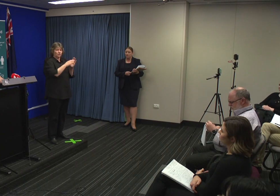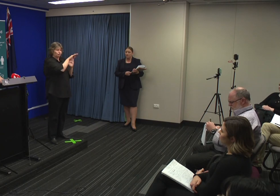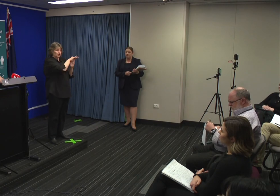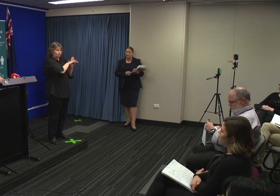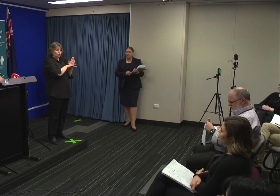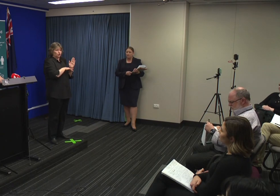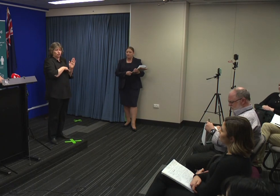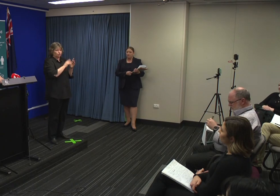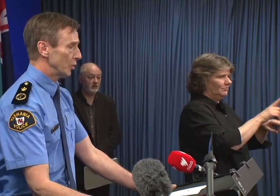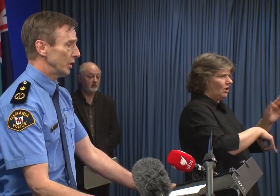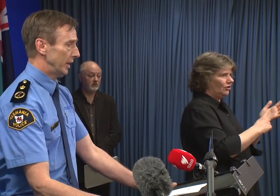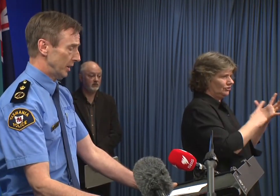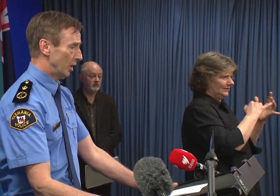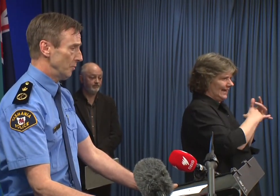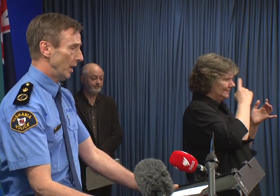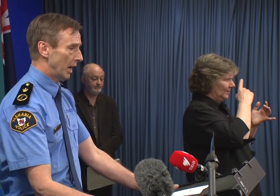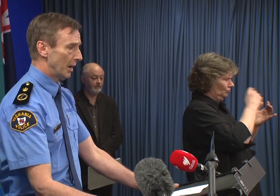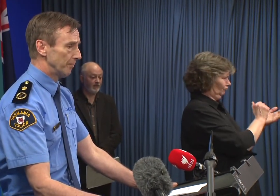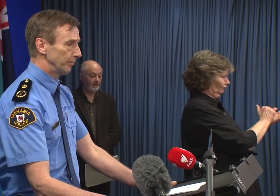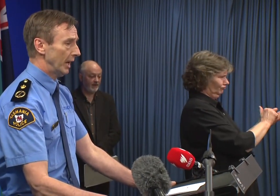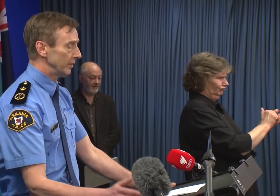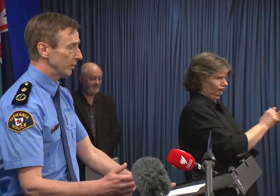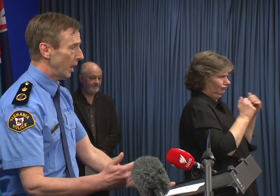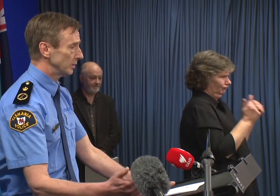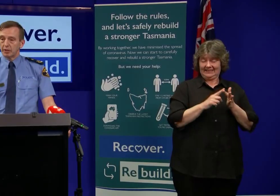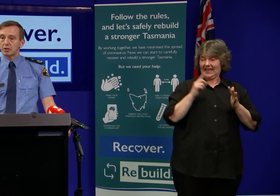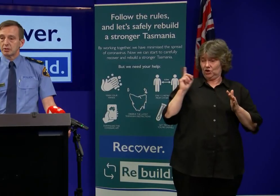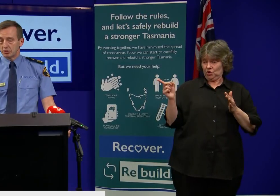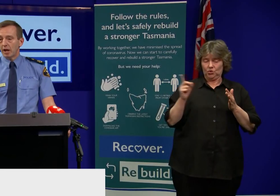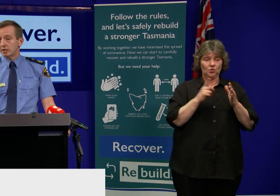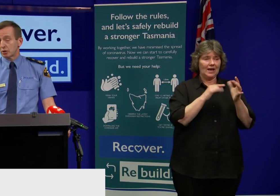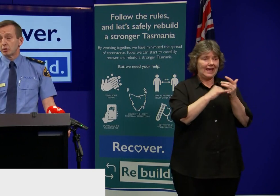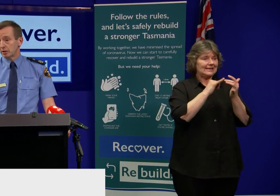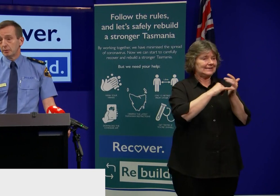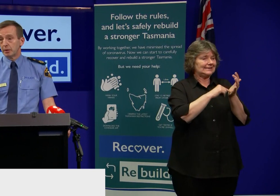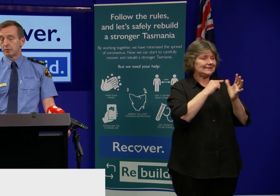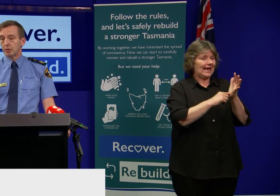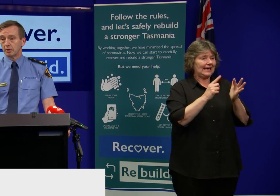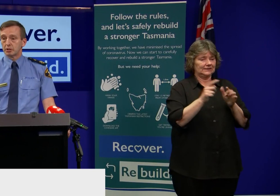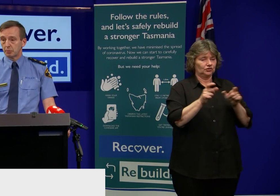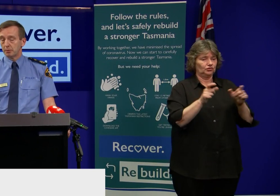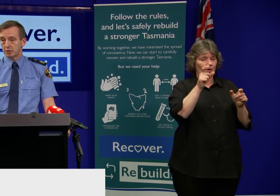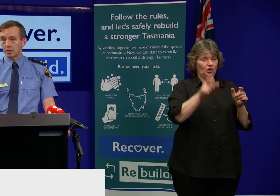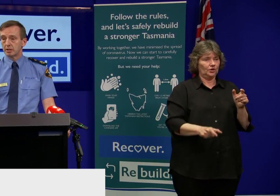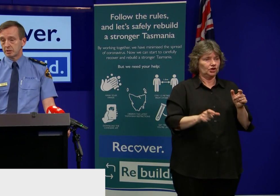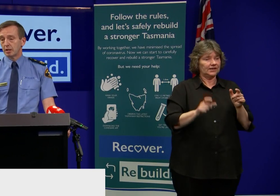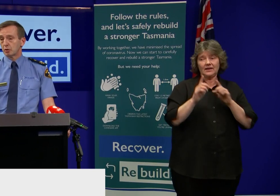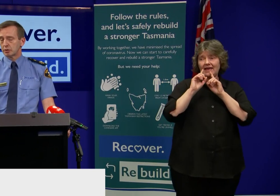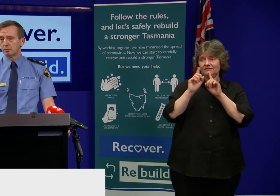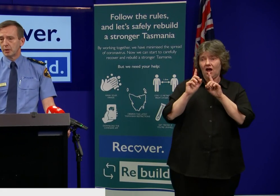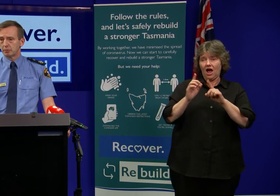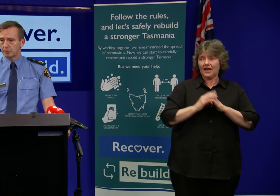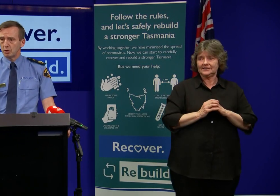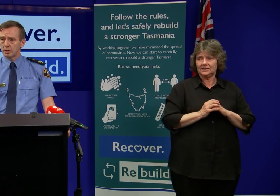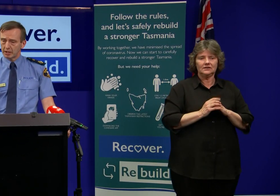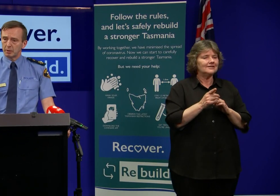case of another day, another possible border reopening date. That date is constantly being reviewed. As the Premier said, it's